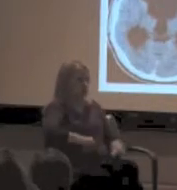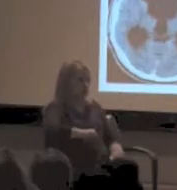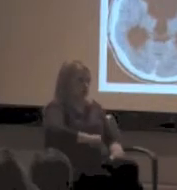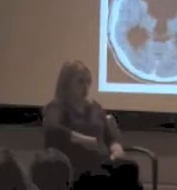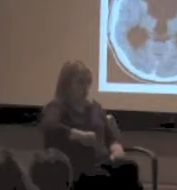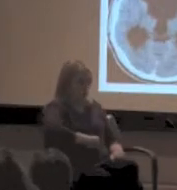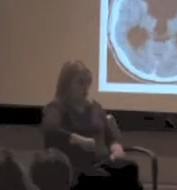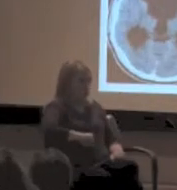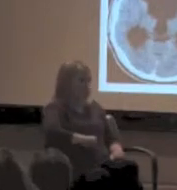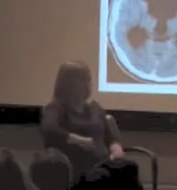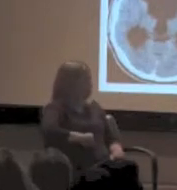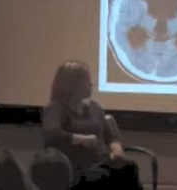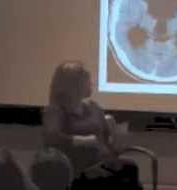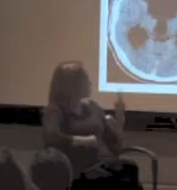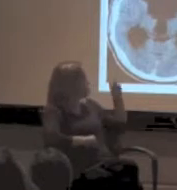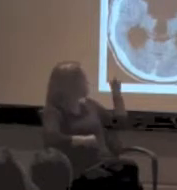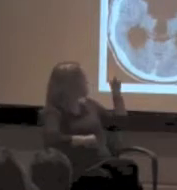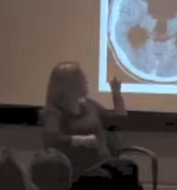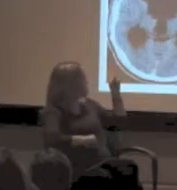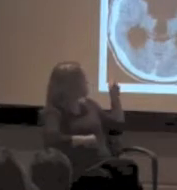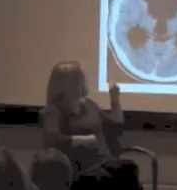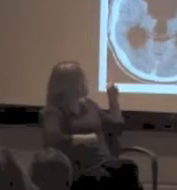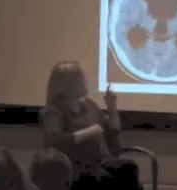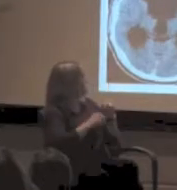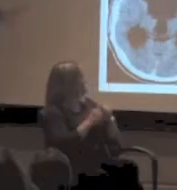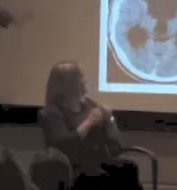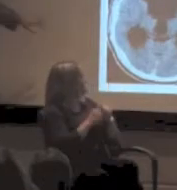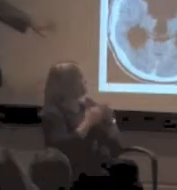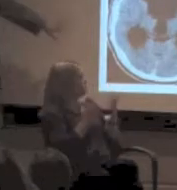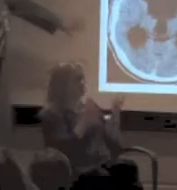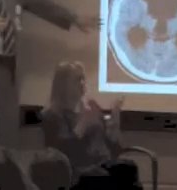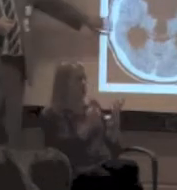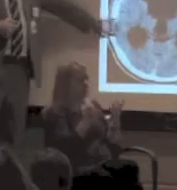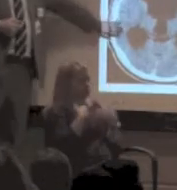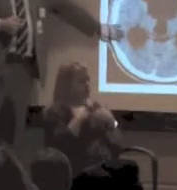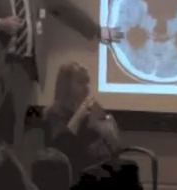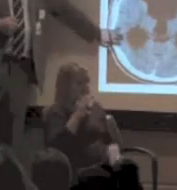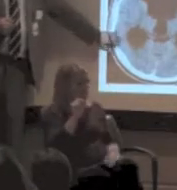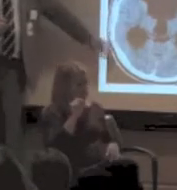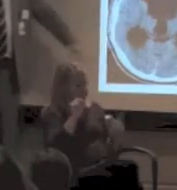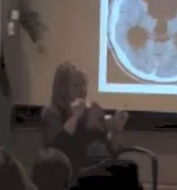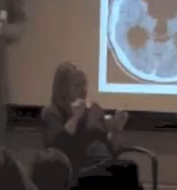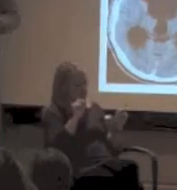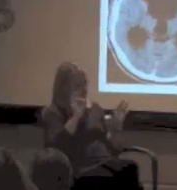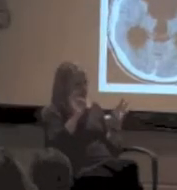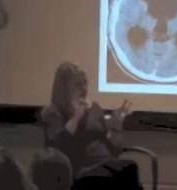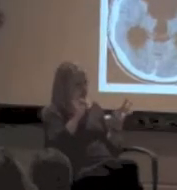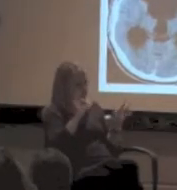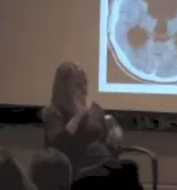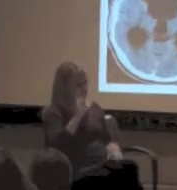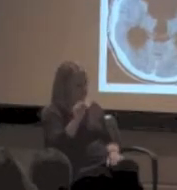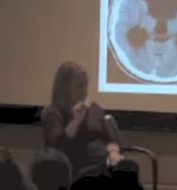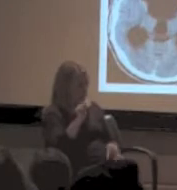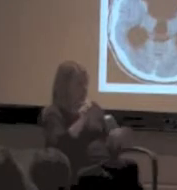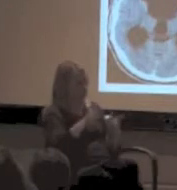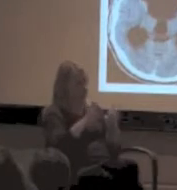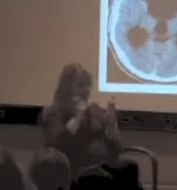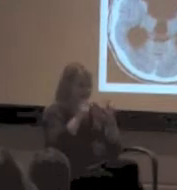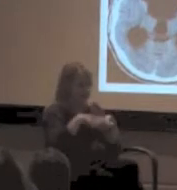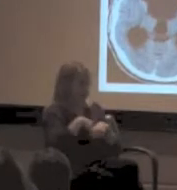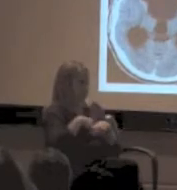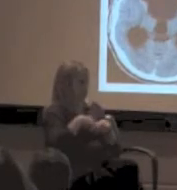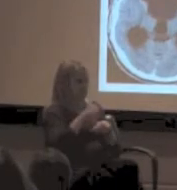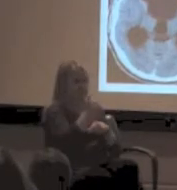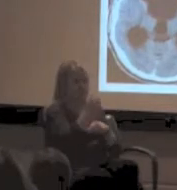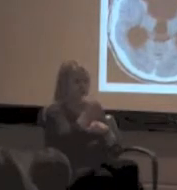much as possible. The workhorse has always been the CT scan, so that's right here, the CT scan. It's fast,